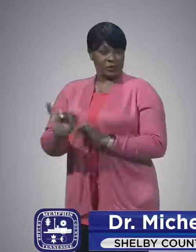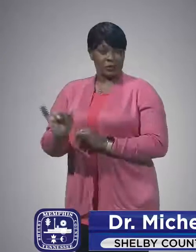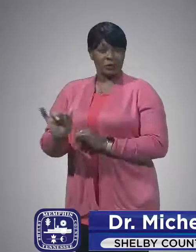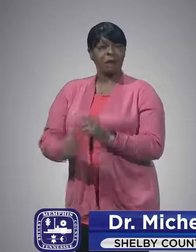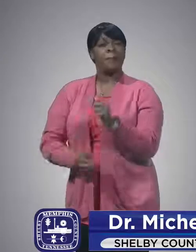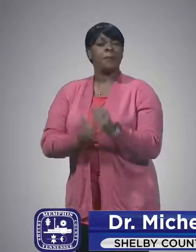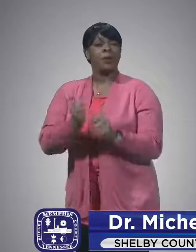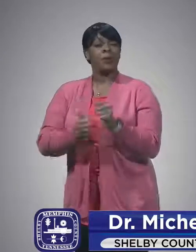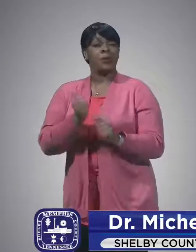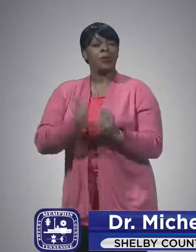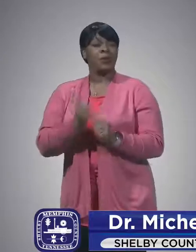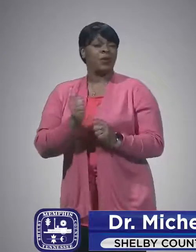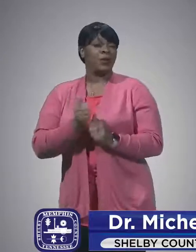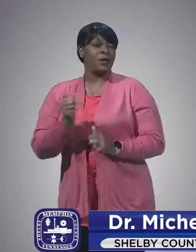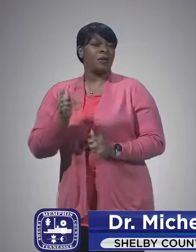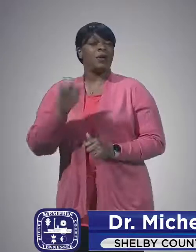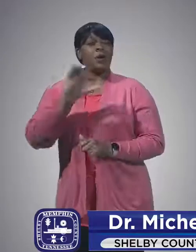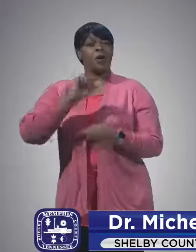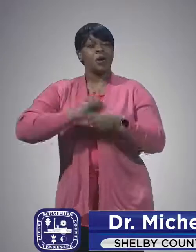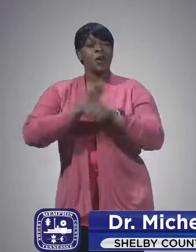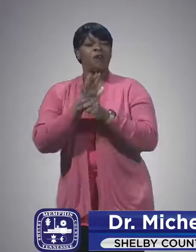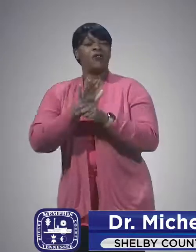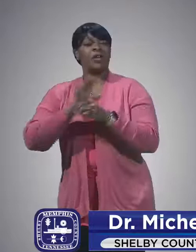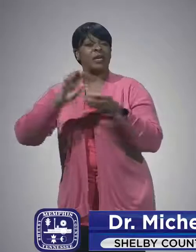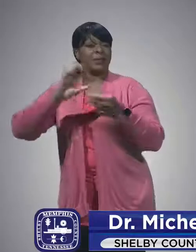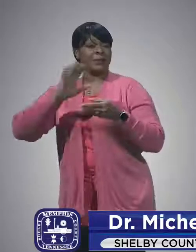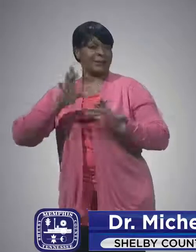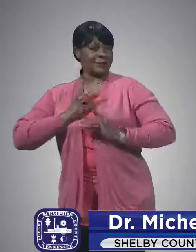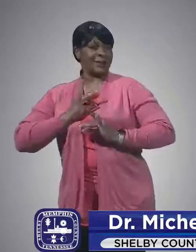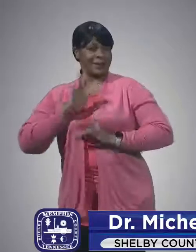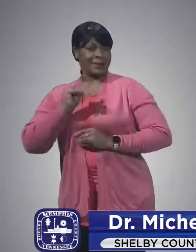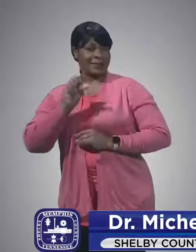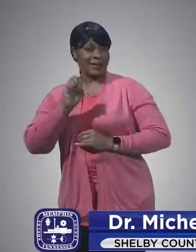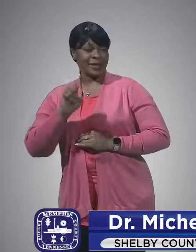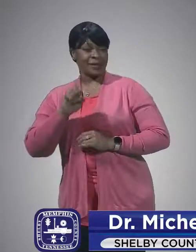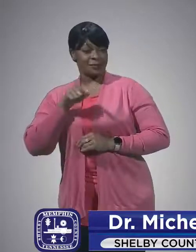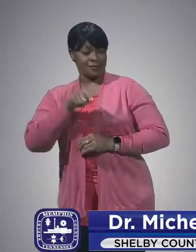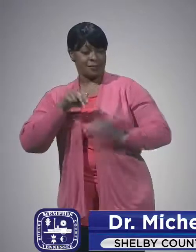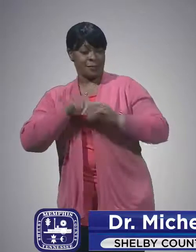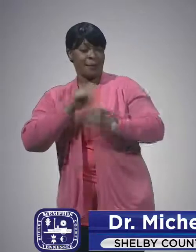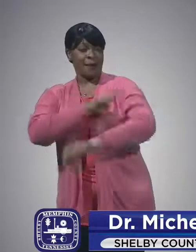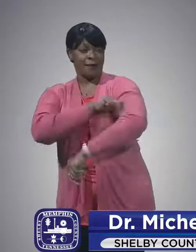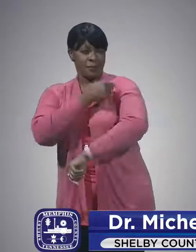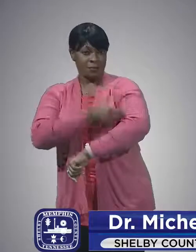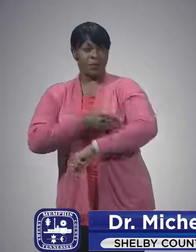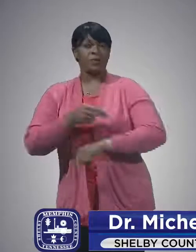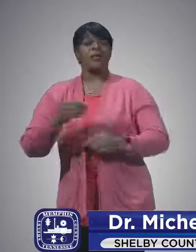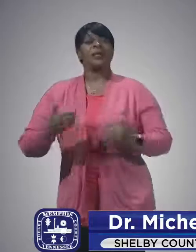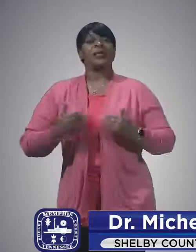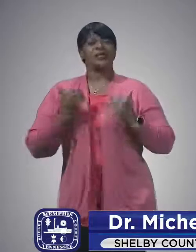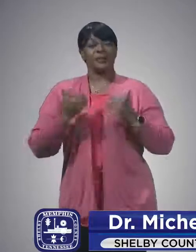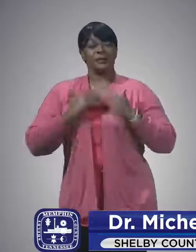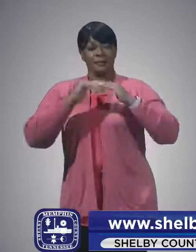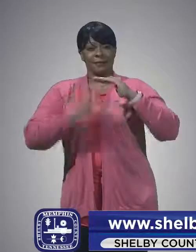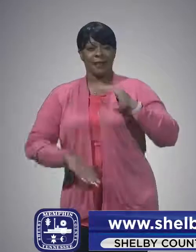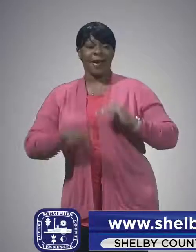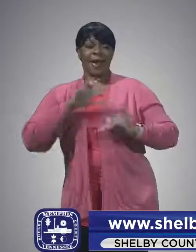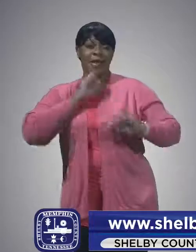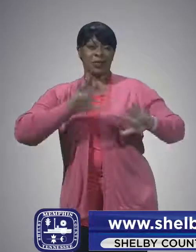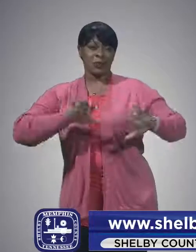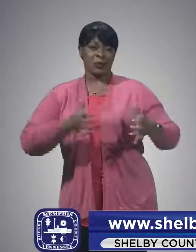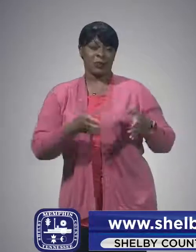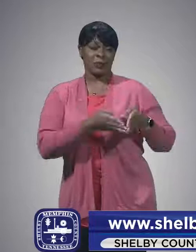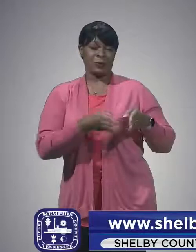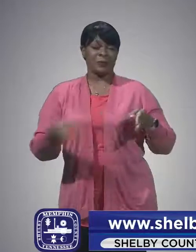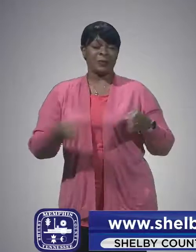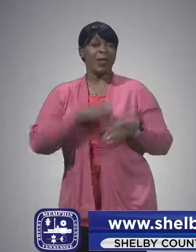the majority of our COVID-19 cases that are hospitalized are in our younger age groups,